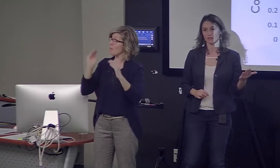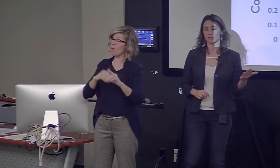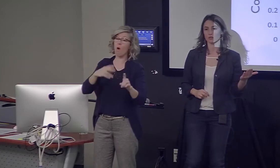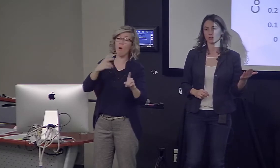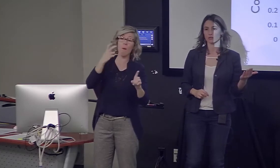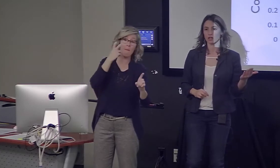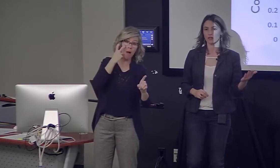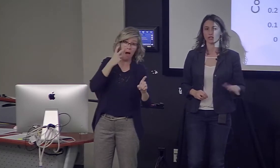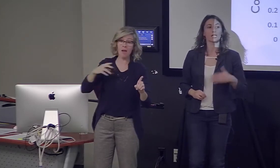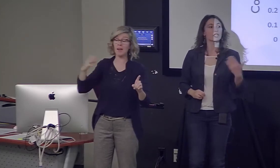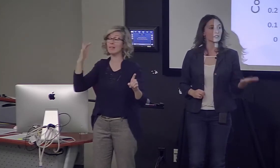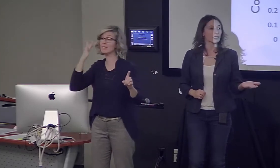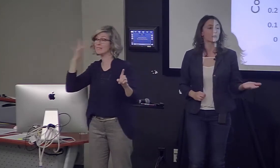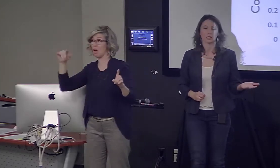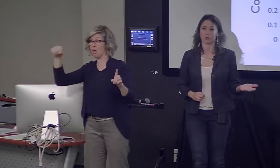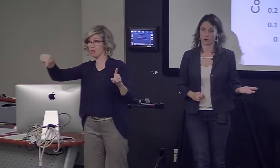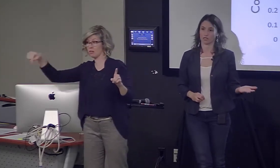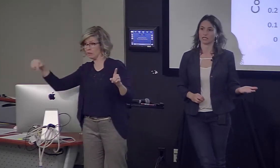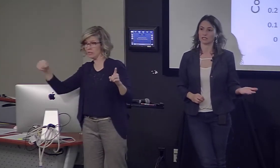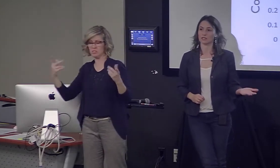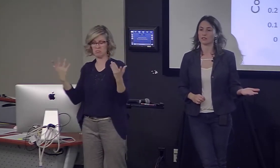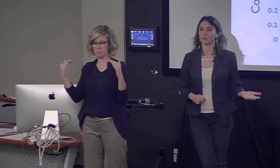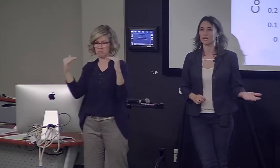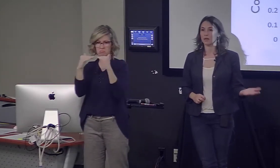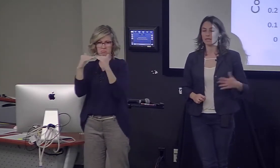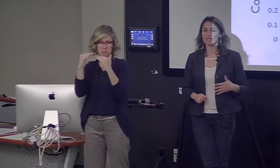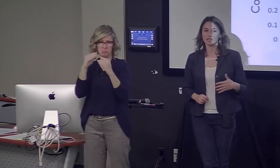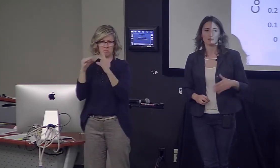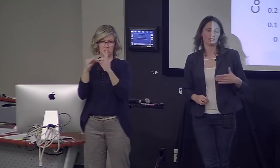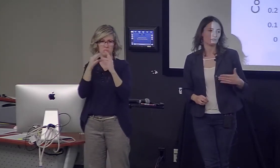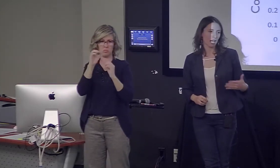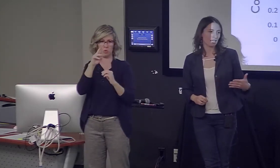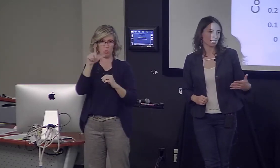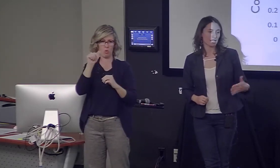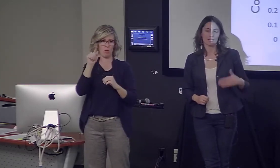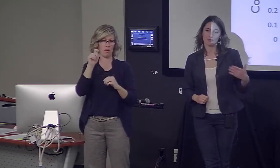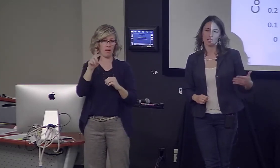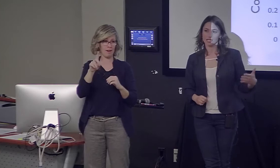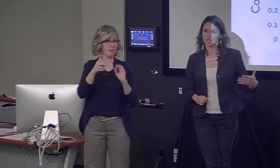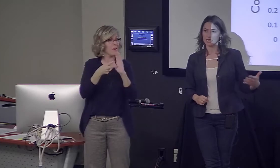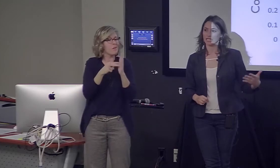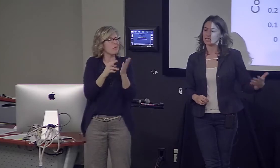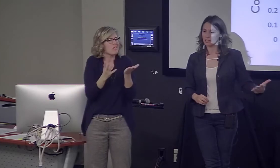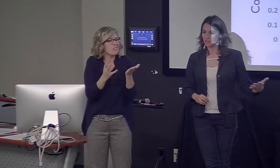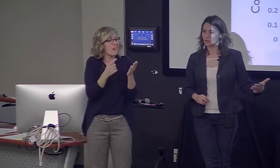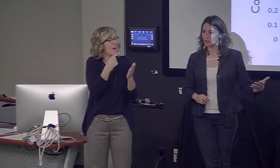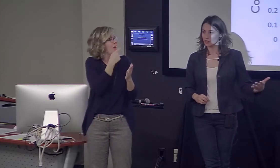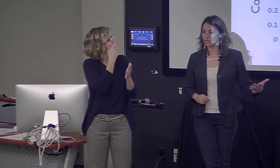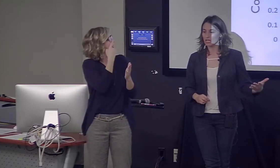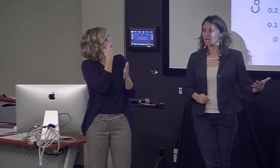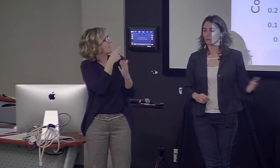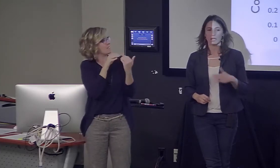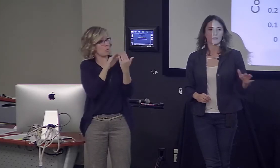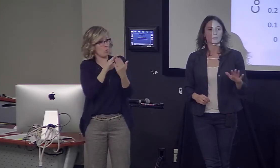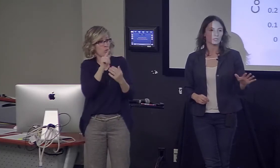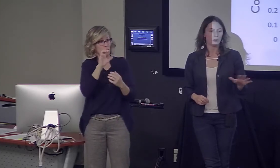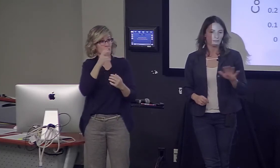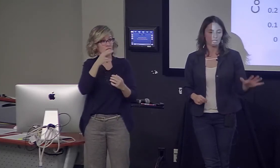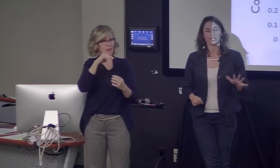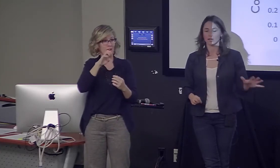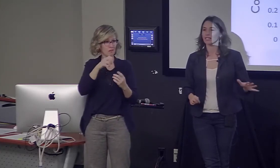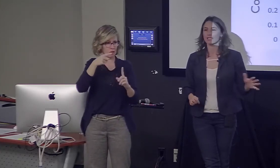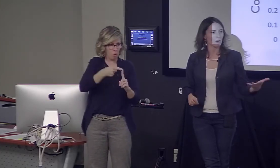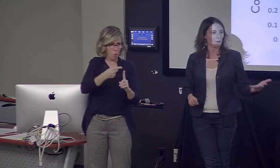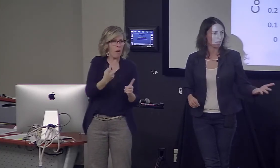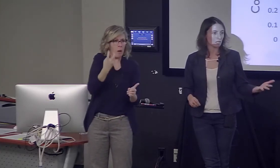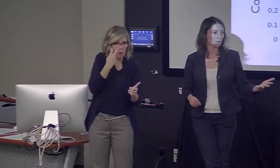sighted individuals to each other, they're equally correlated. So basically what you get is that as far as this technique is concerned, blind people know